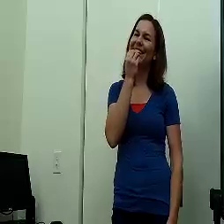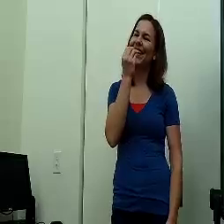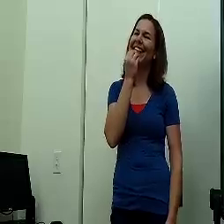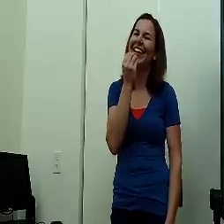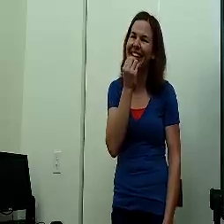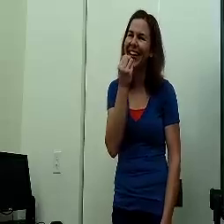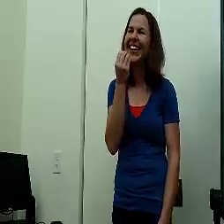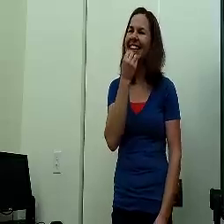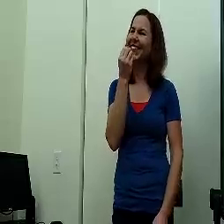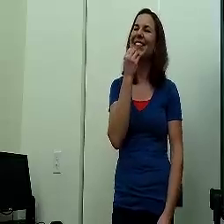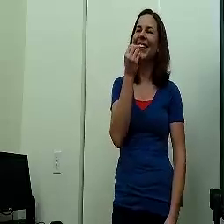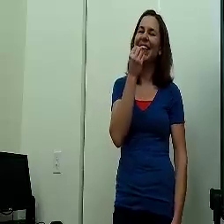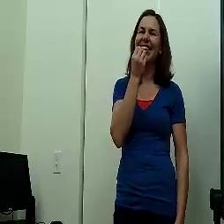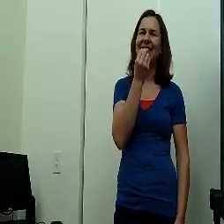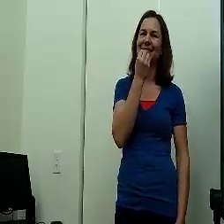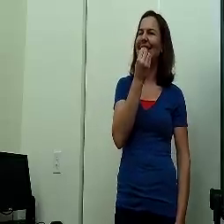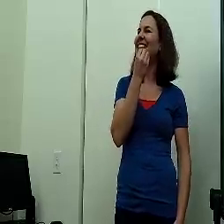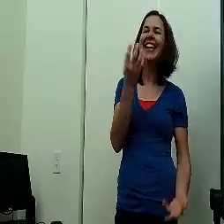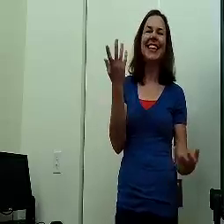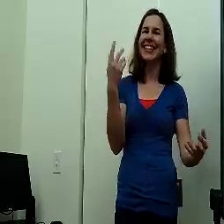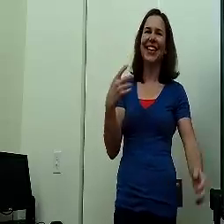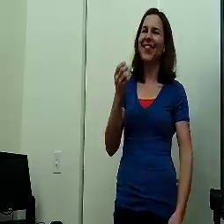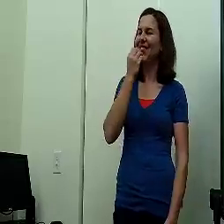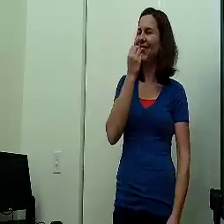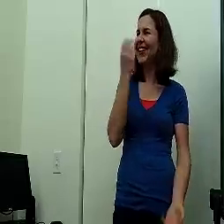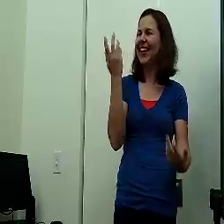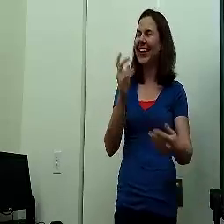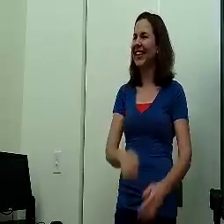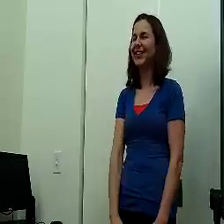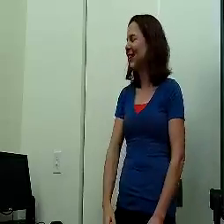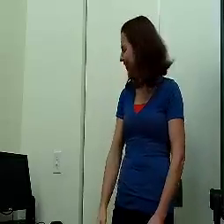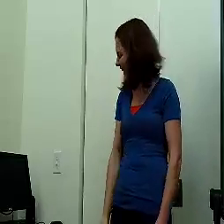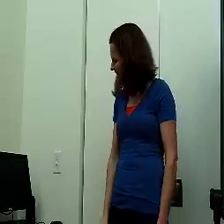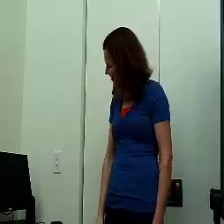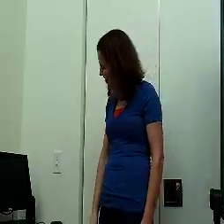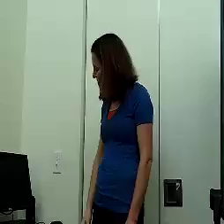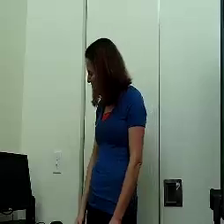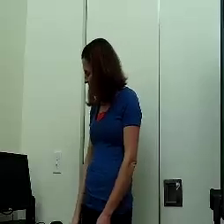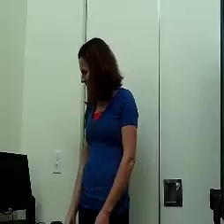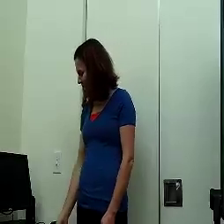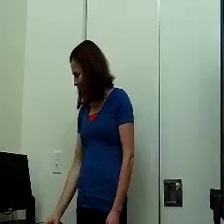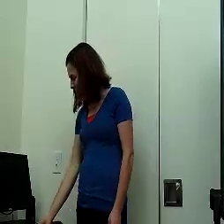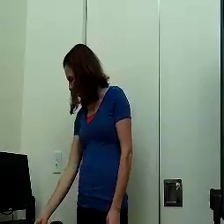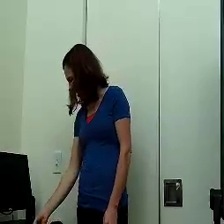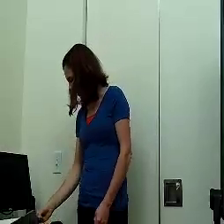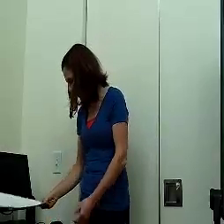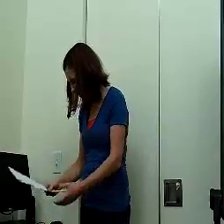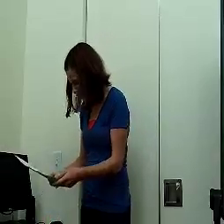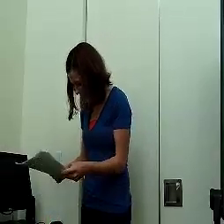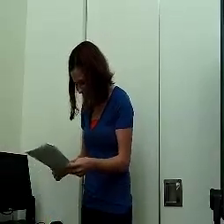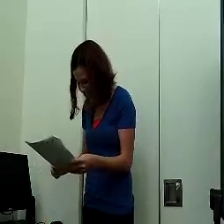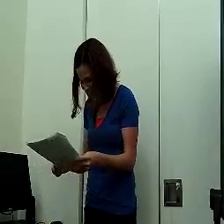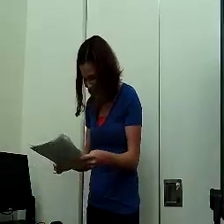Food. Some might make a little bit more sense to someone that doesn't speak your language. Okay.